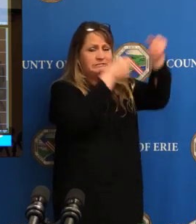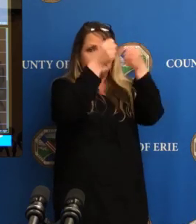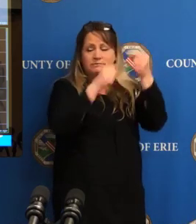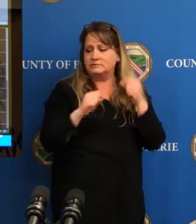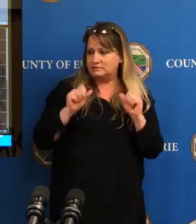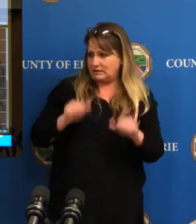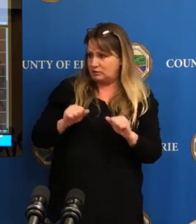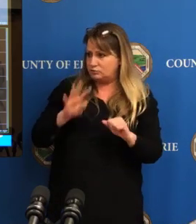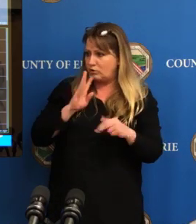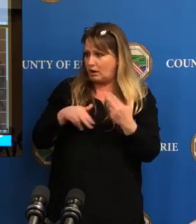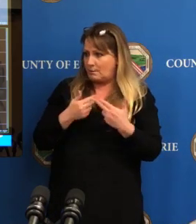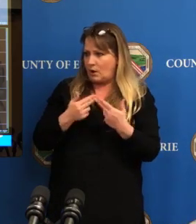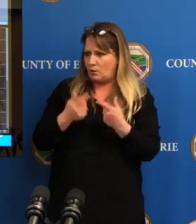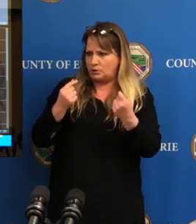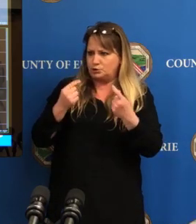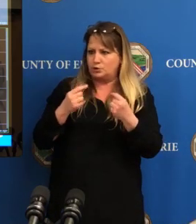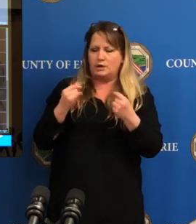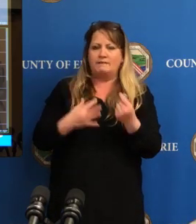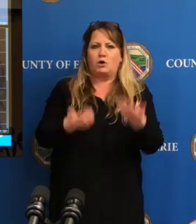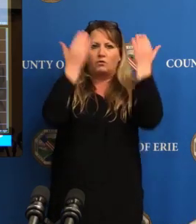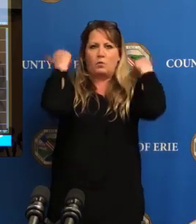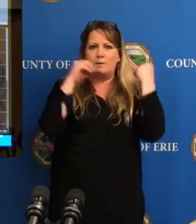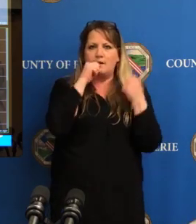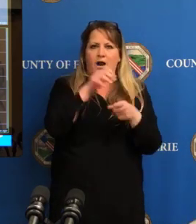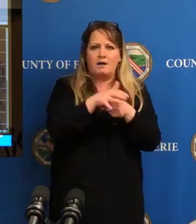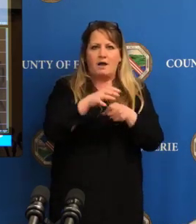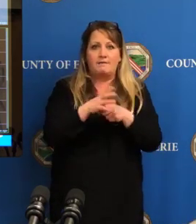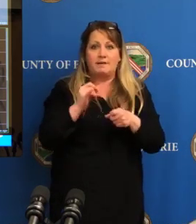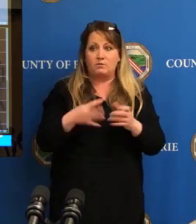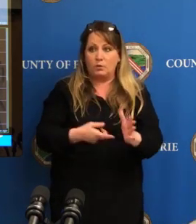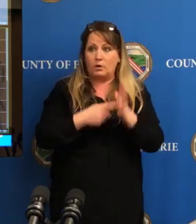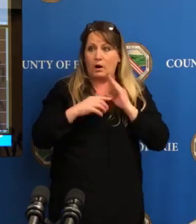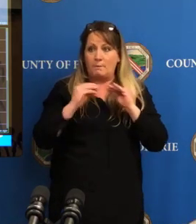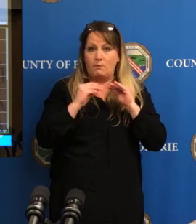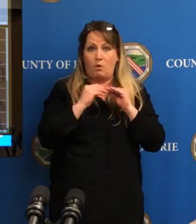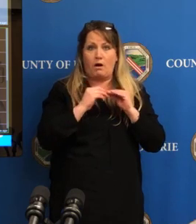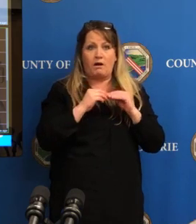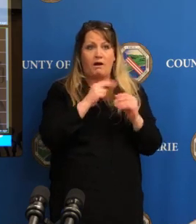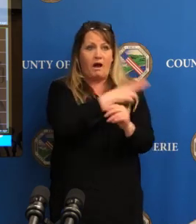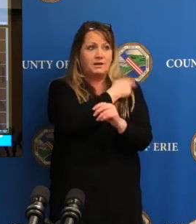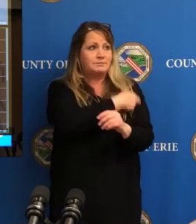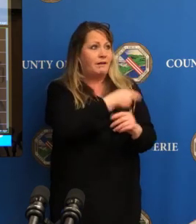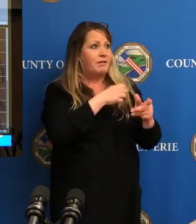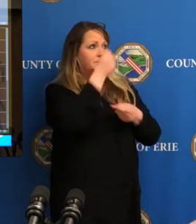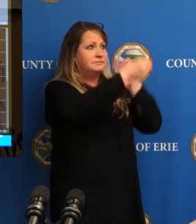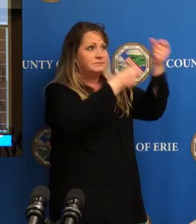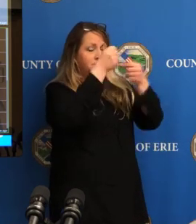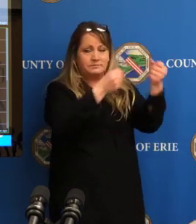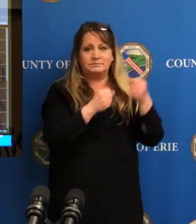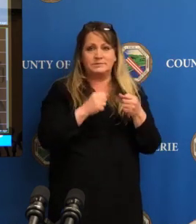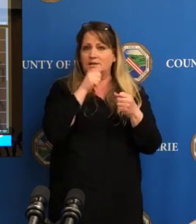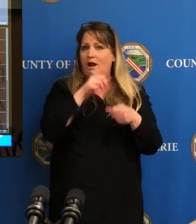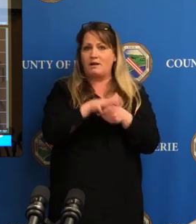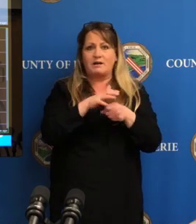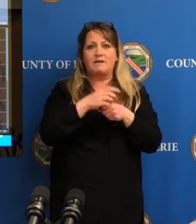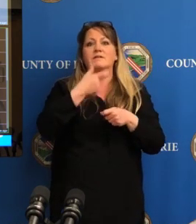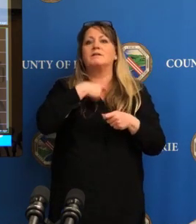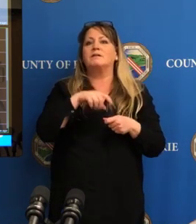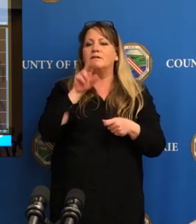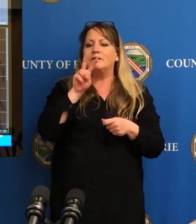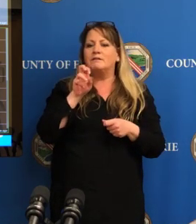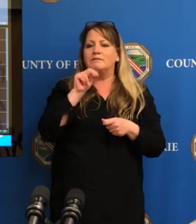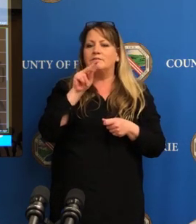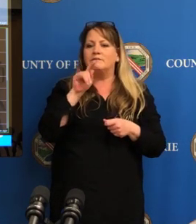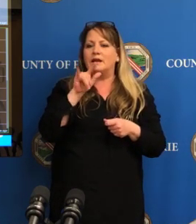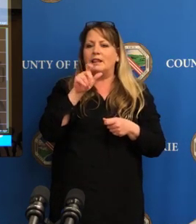county's contingency plan if there are more required hospitalizations and ventilators than the county has access to? Well, ventilators is like the